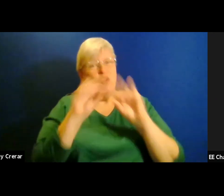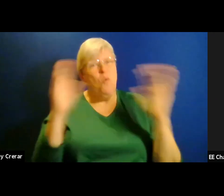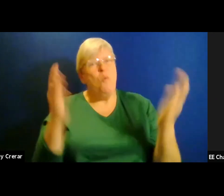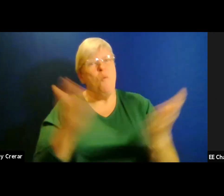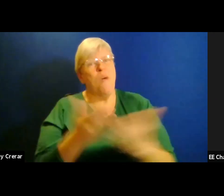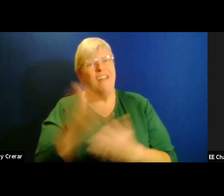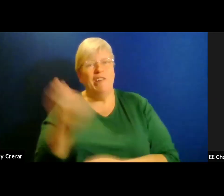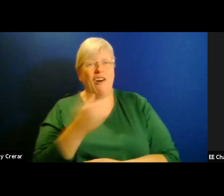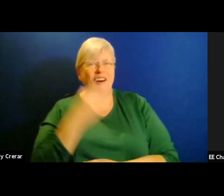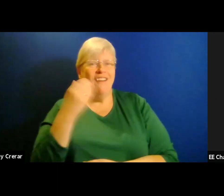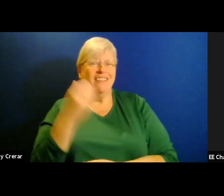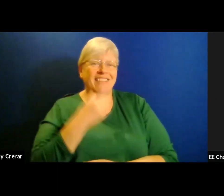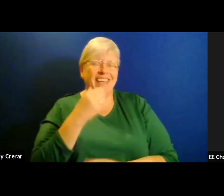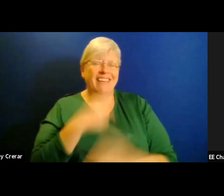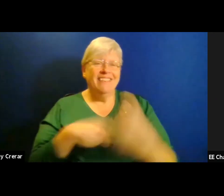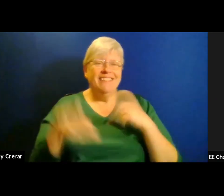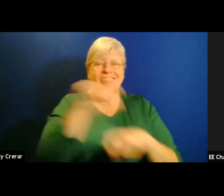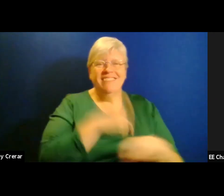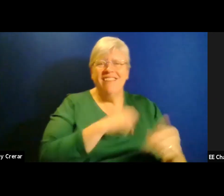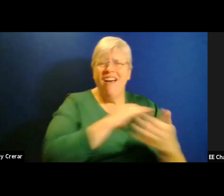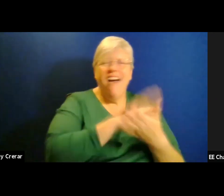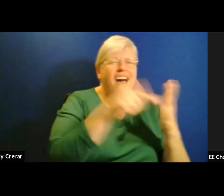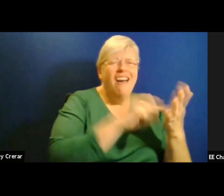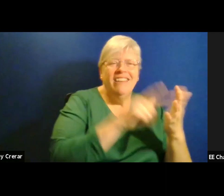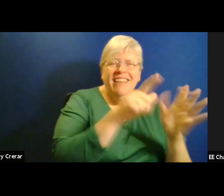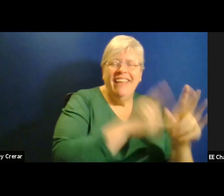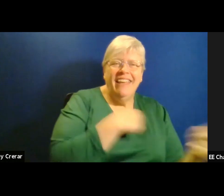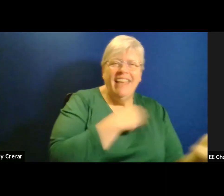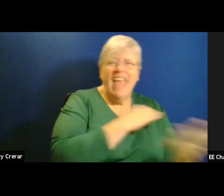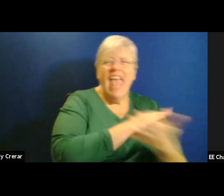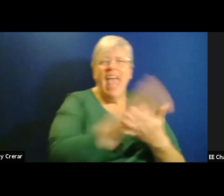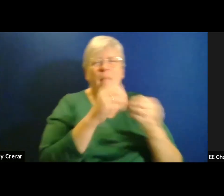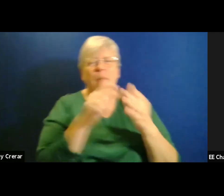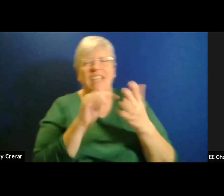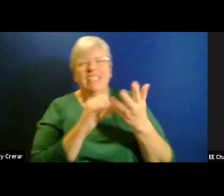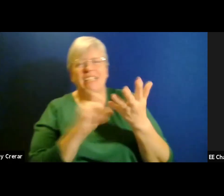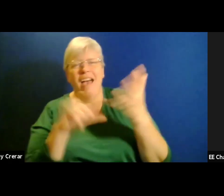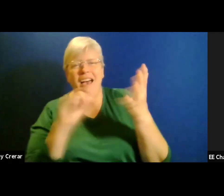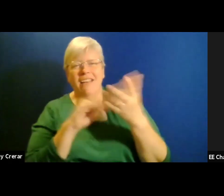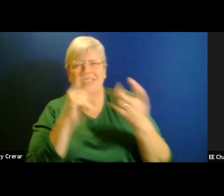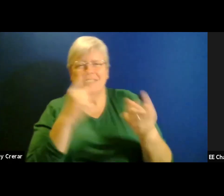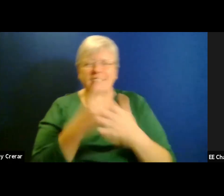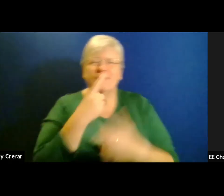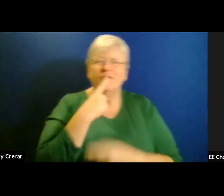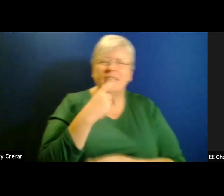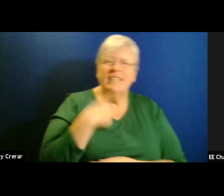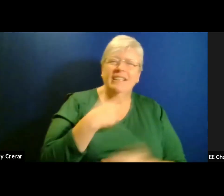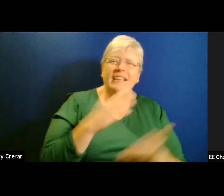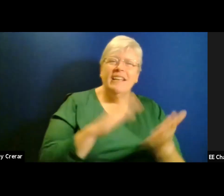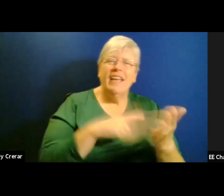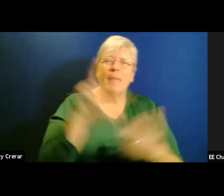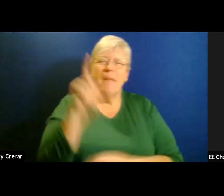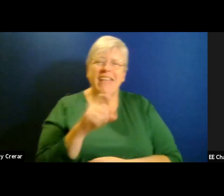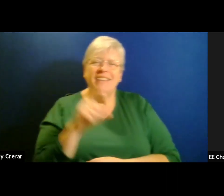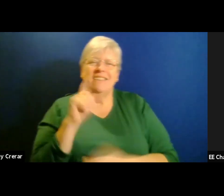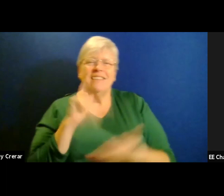the island, honey, hibiscus, mint, and lemon. The early evening's warm wind